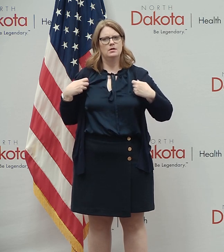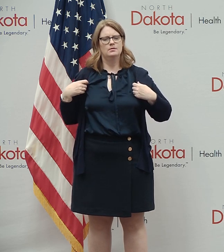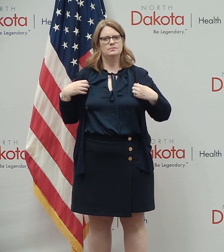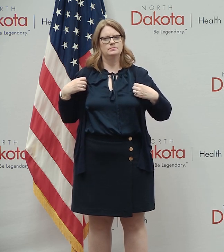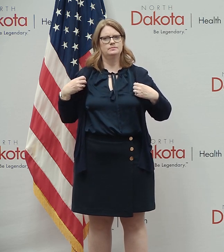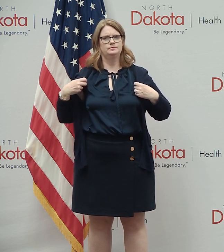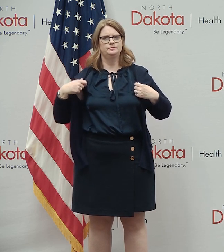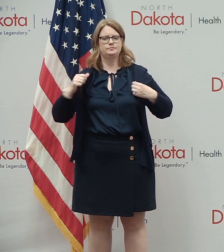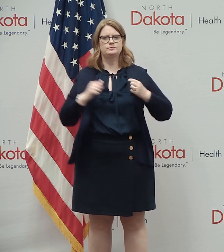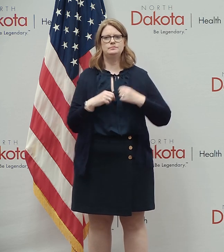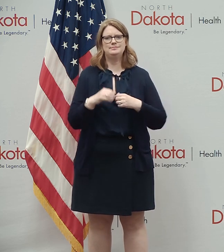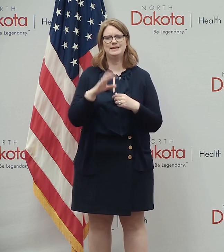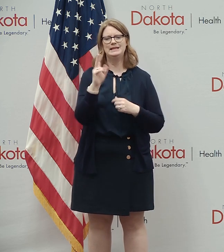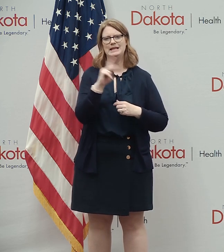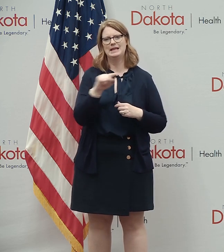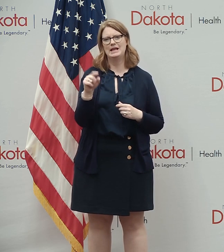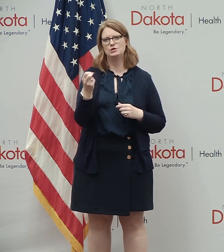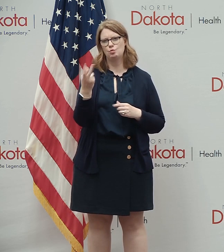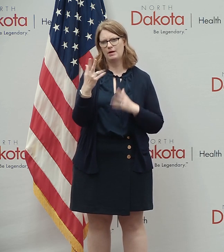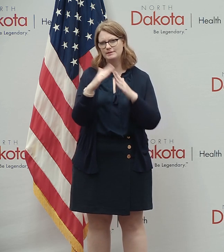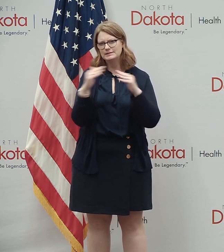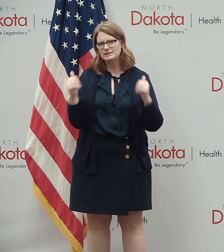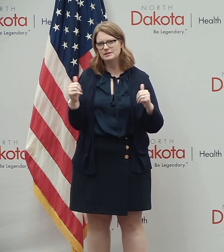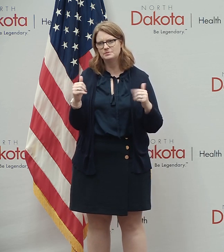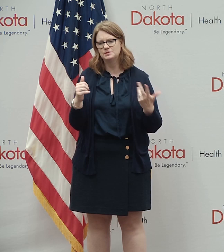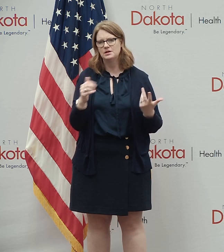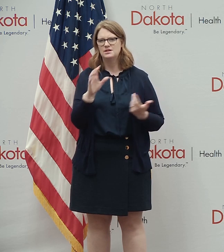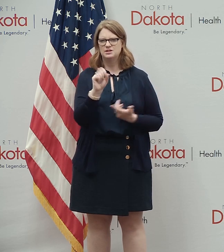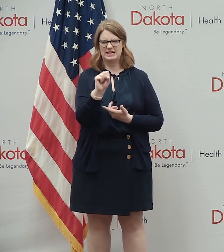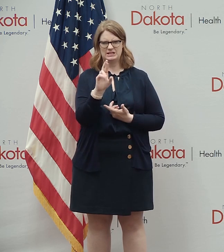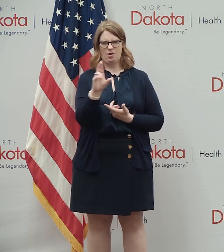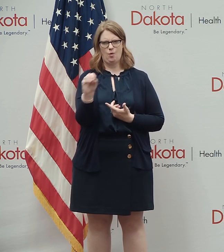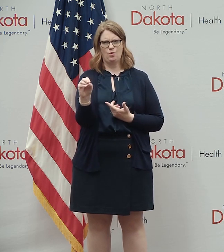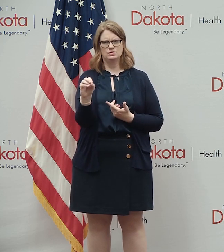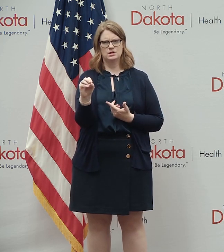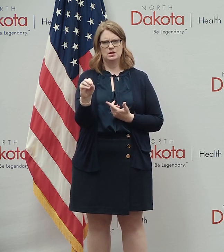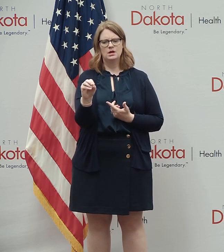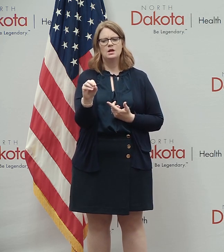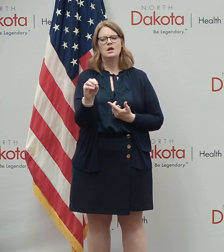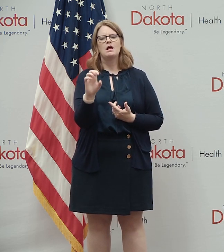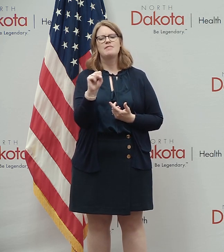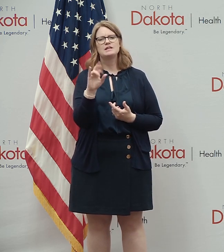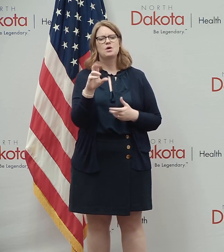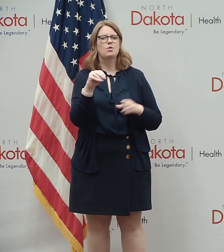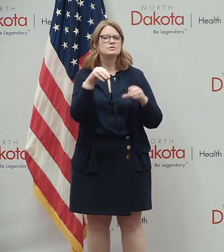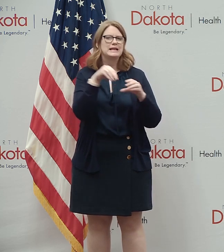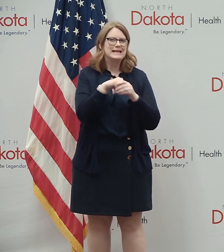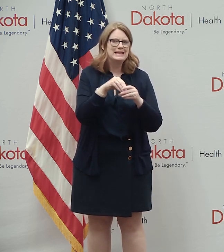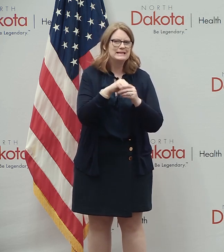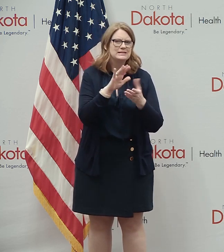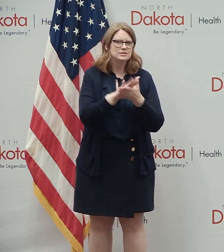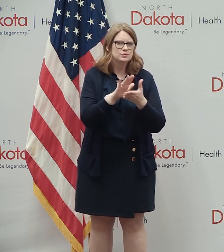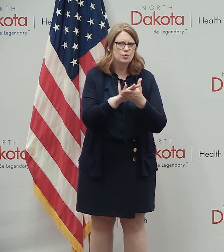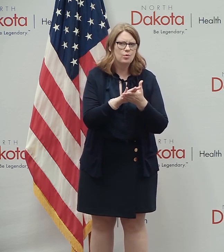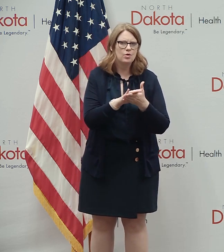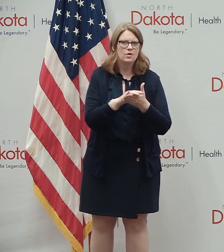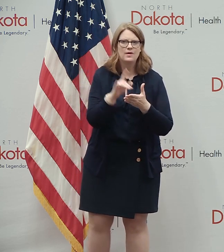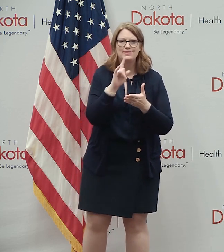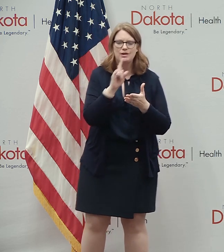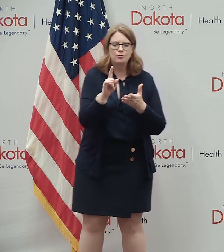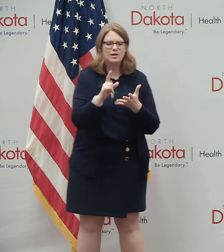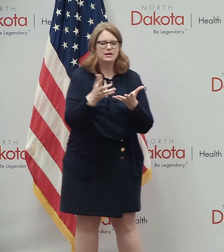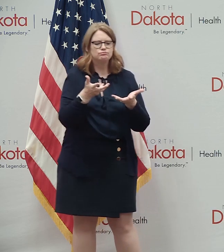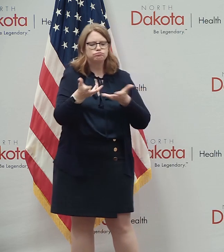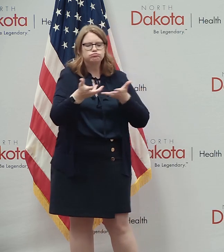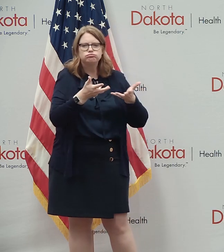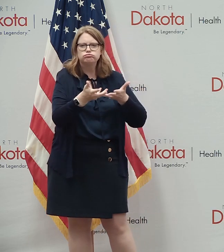the K-12 systems around our state, and they have really built personal relationships with people across our